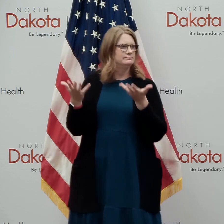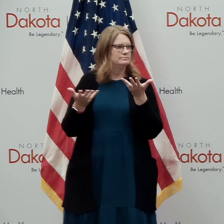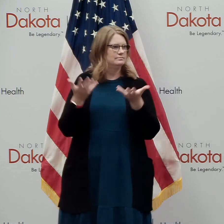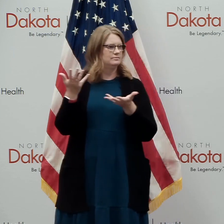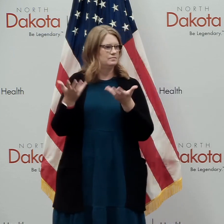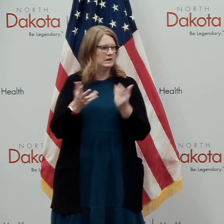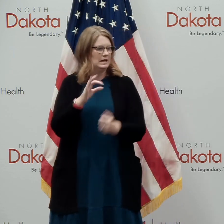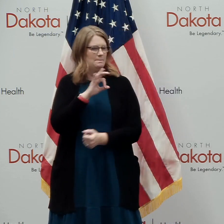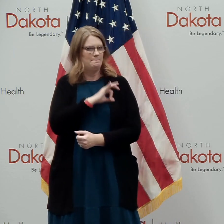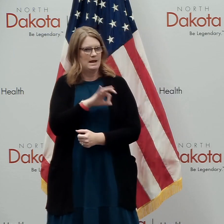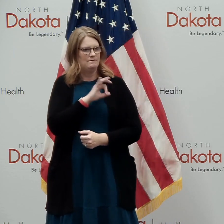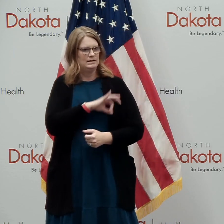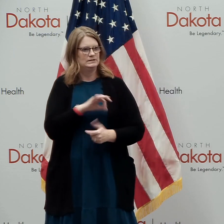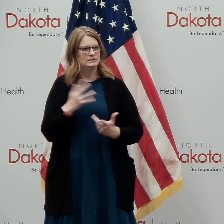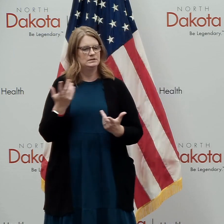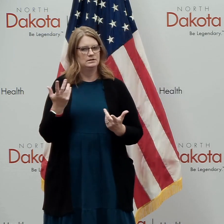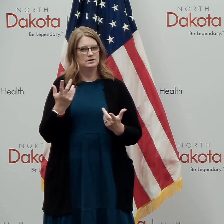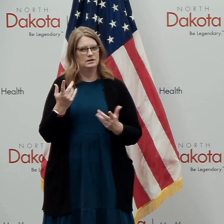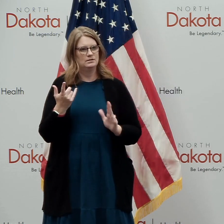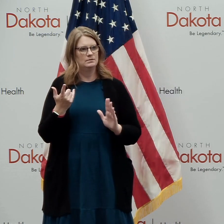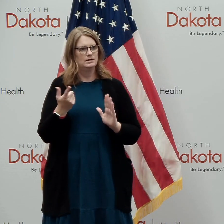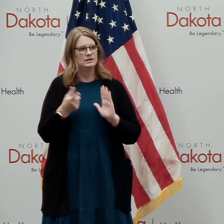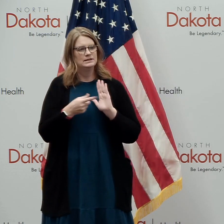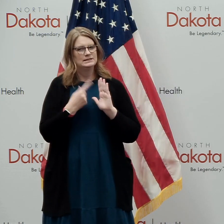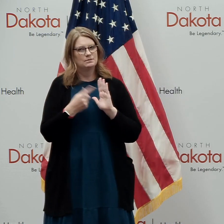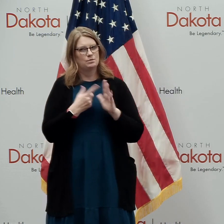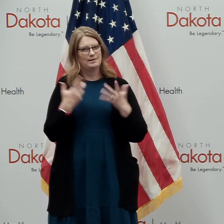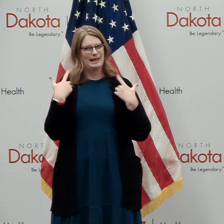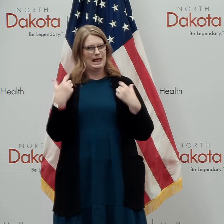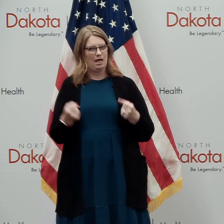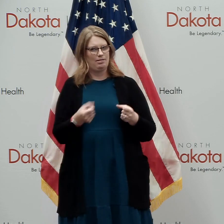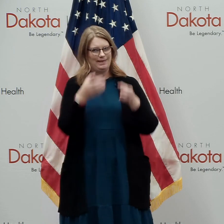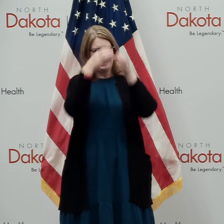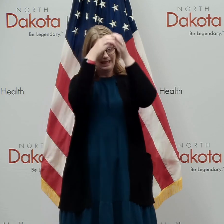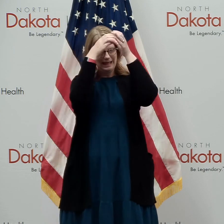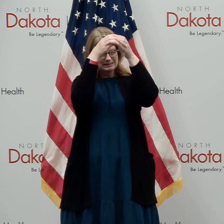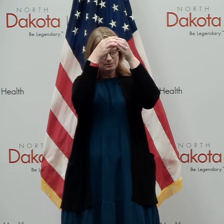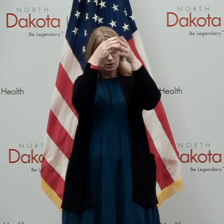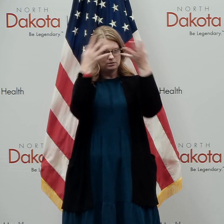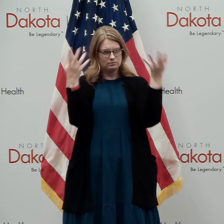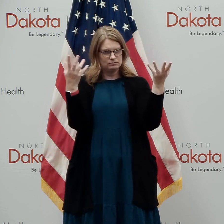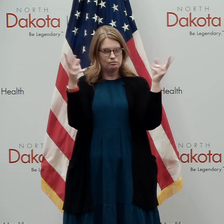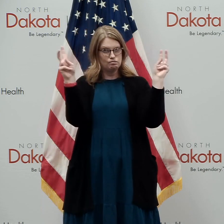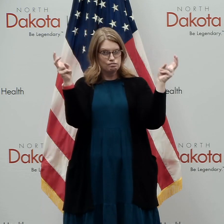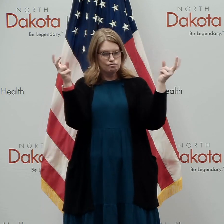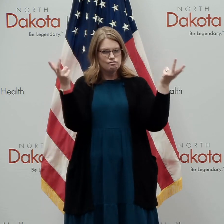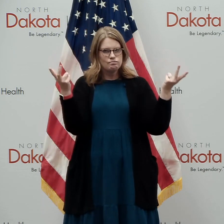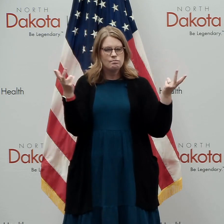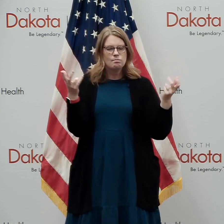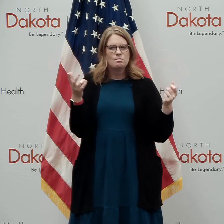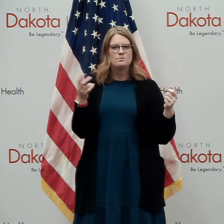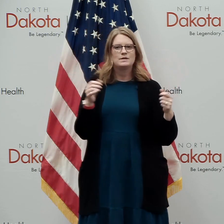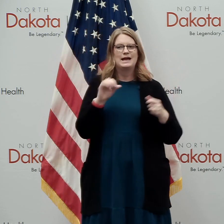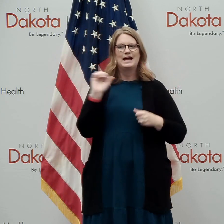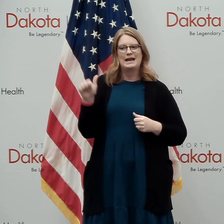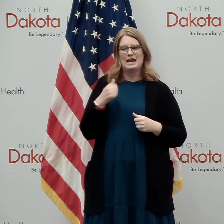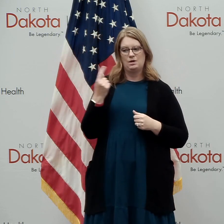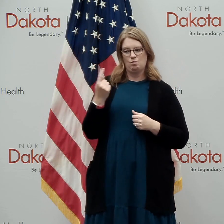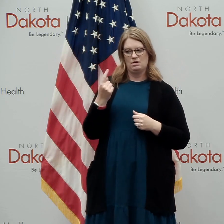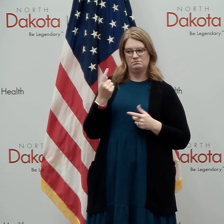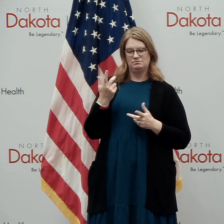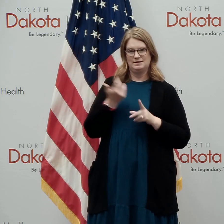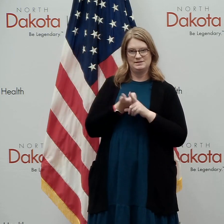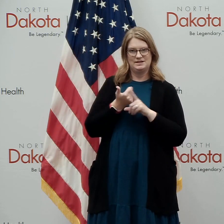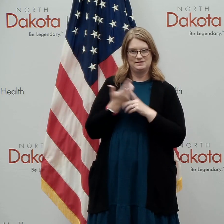benefits, because when we talk about sometimes the word health expert has been used during the pandemic, and anyone who is a health expert